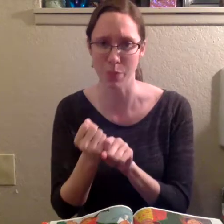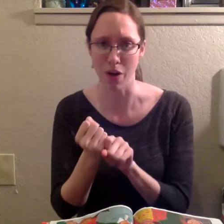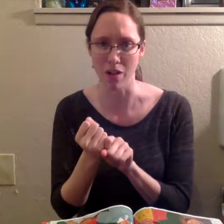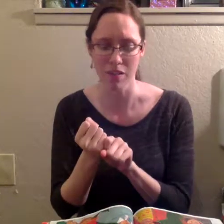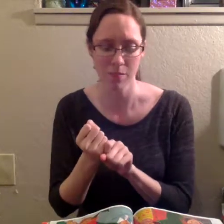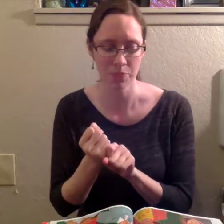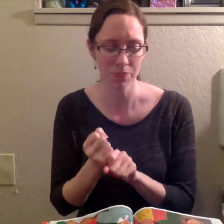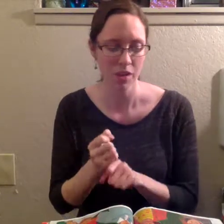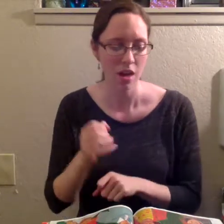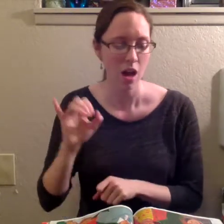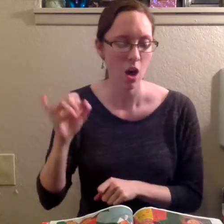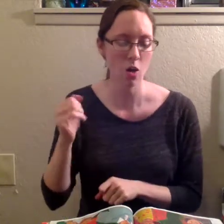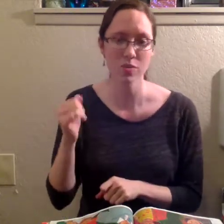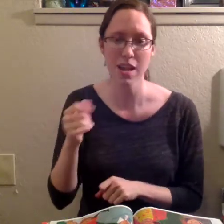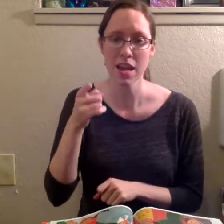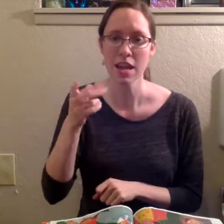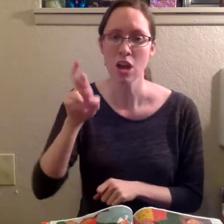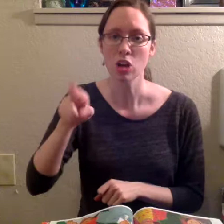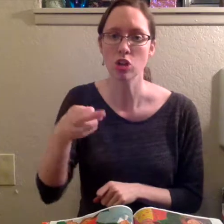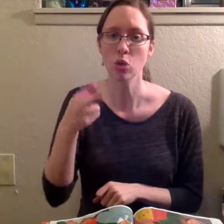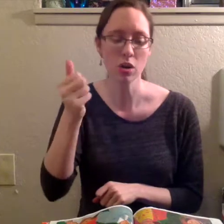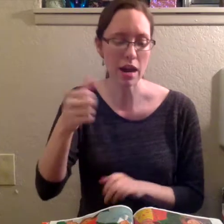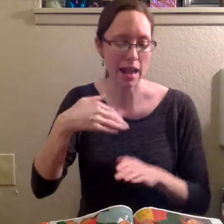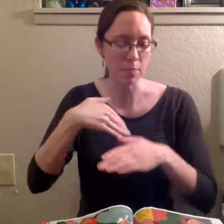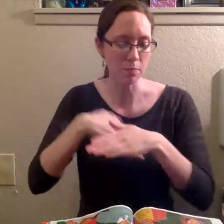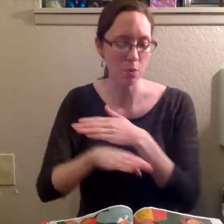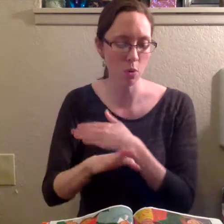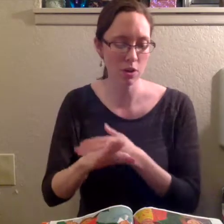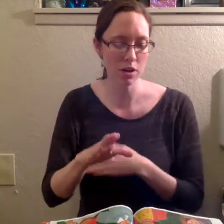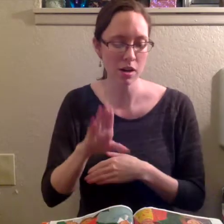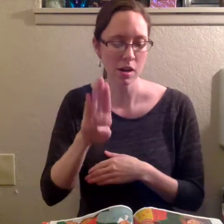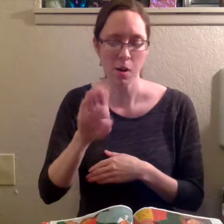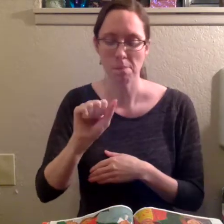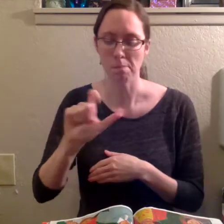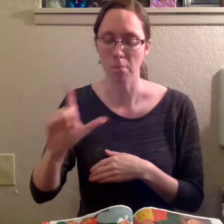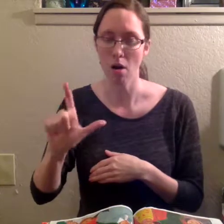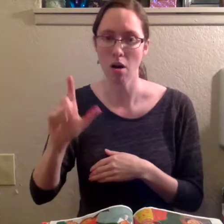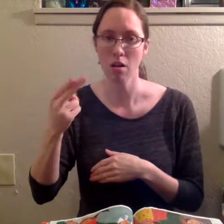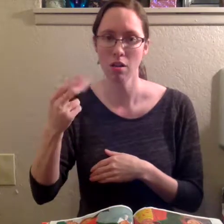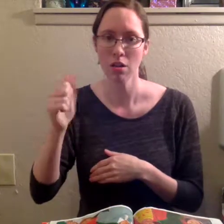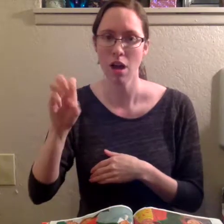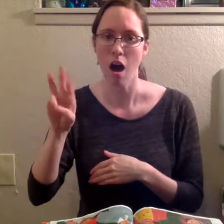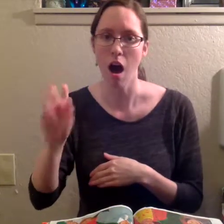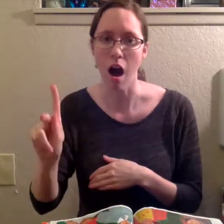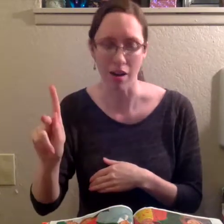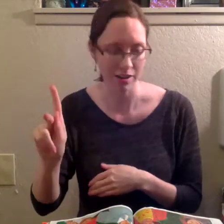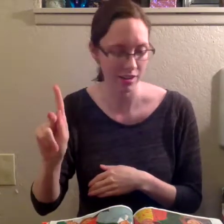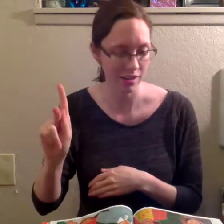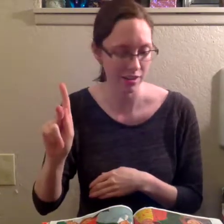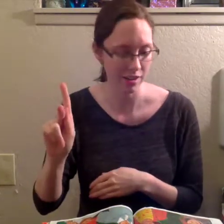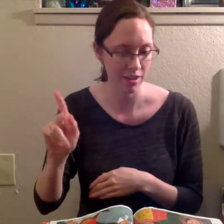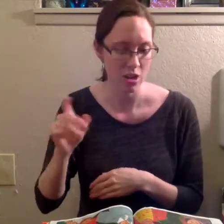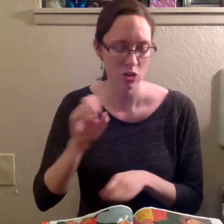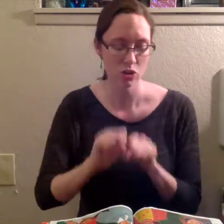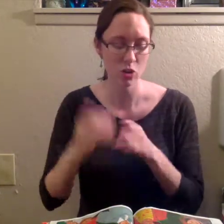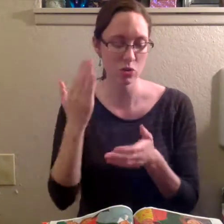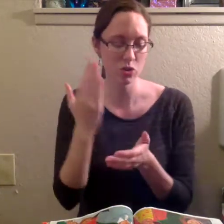baseball. Jose, you're a born ball hawk. So